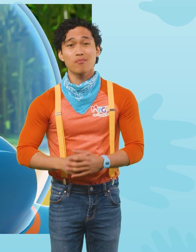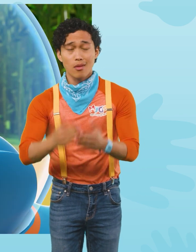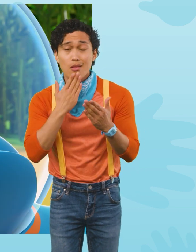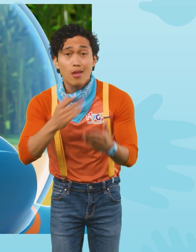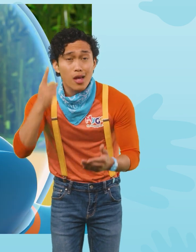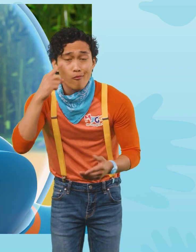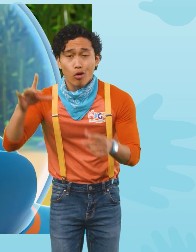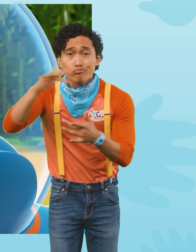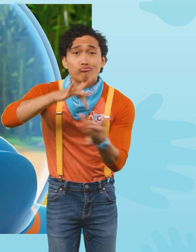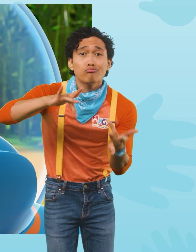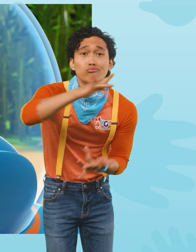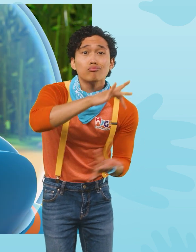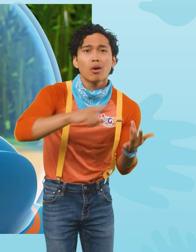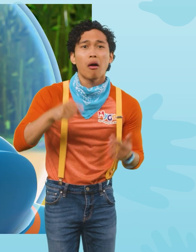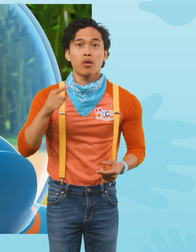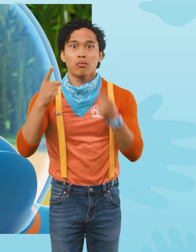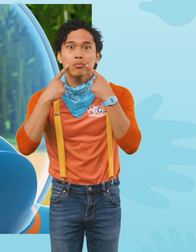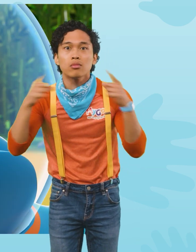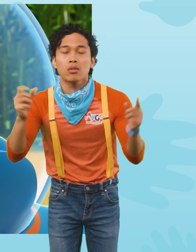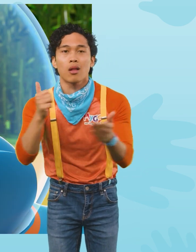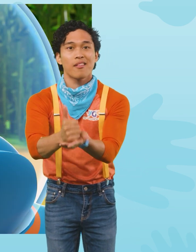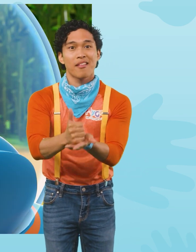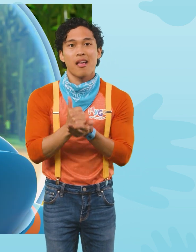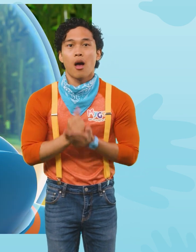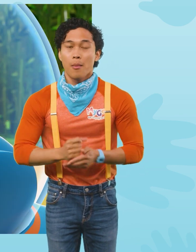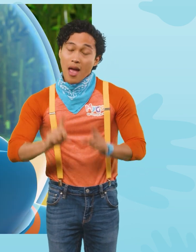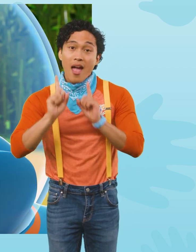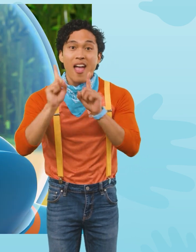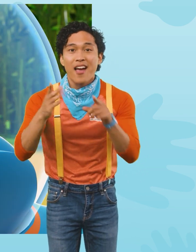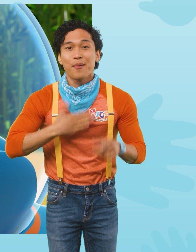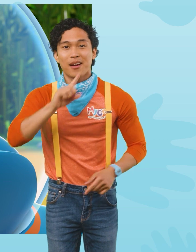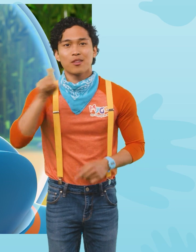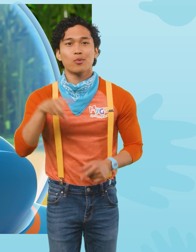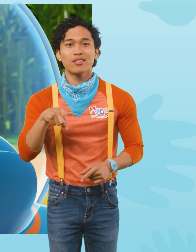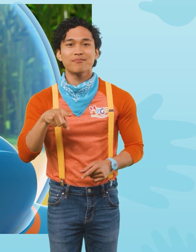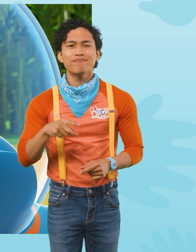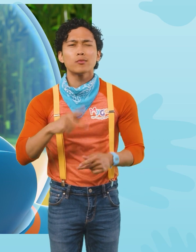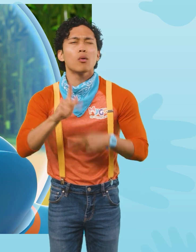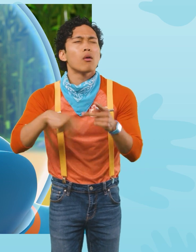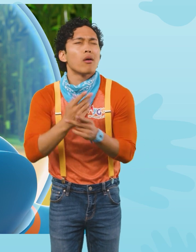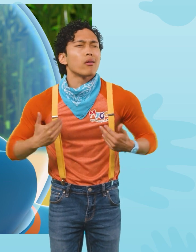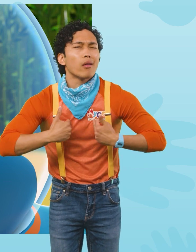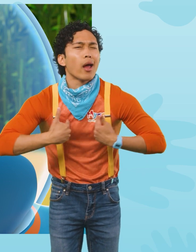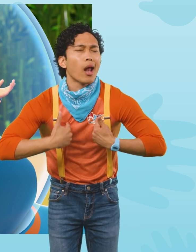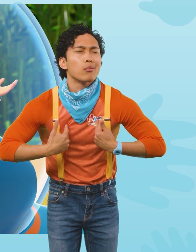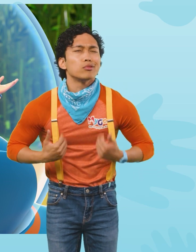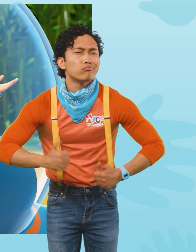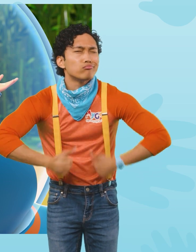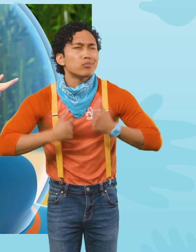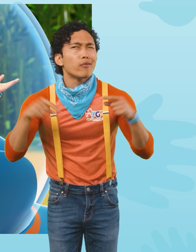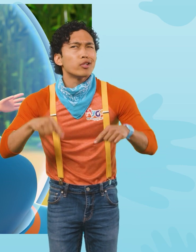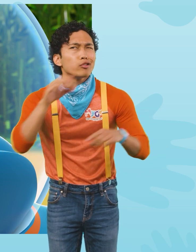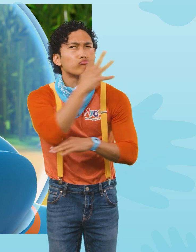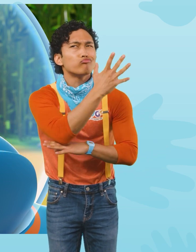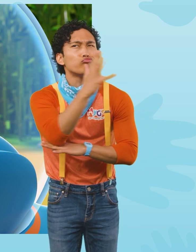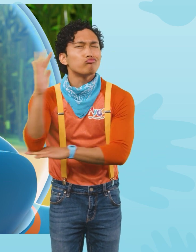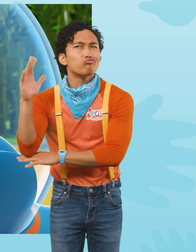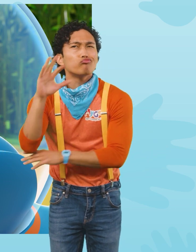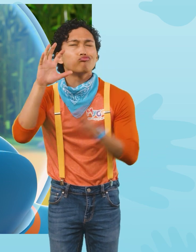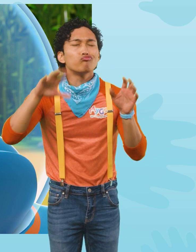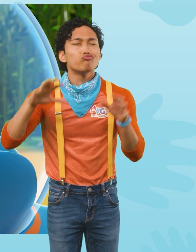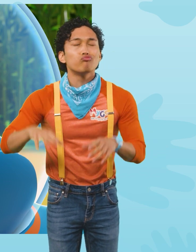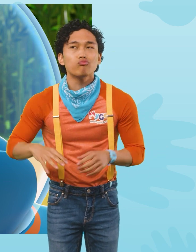Thanks for the tour, Bye. You really helped me answer my question. What kind of animals live in the rainforest?